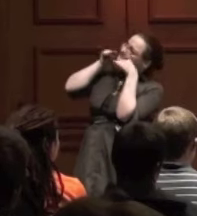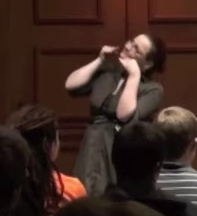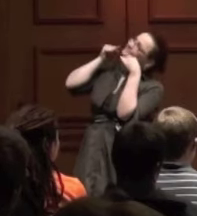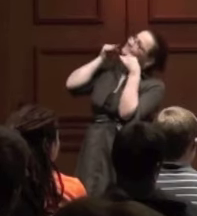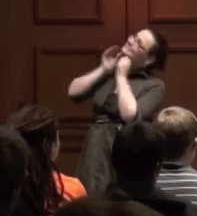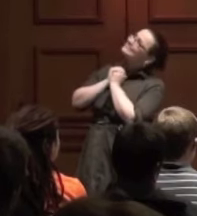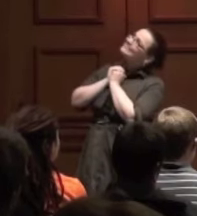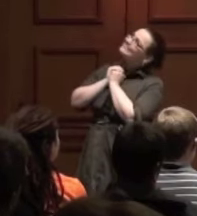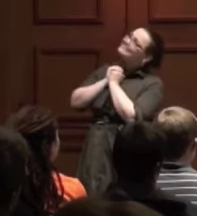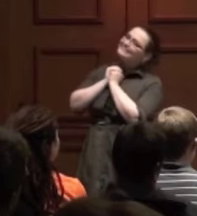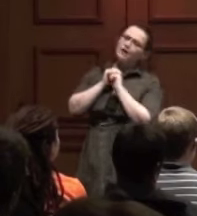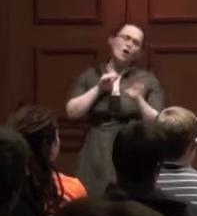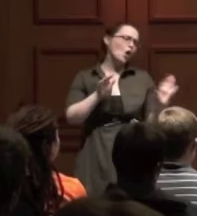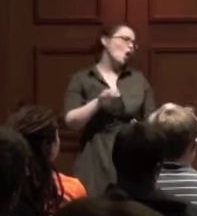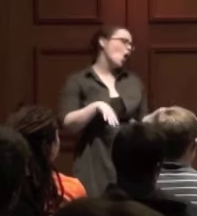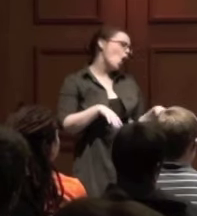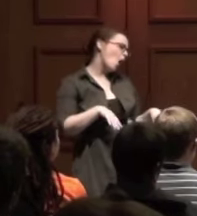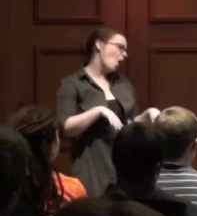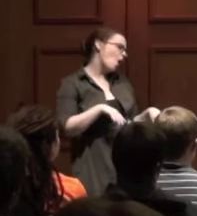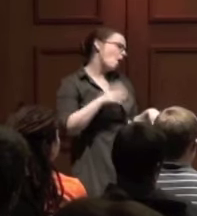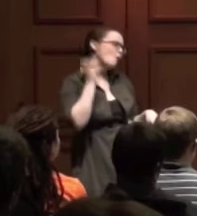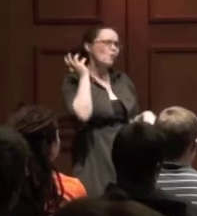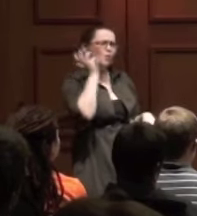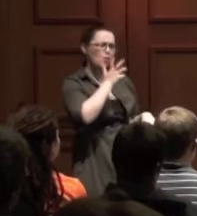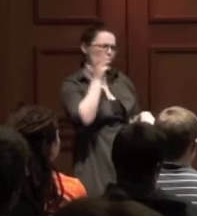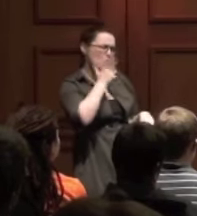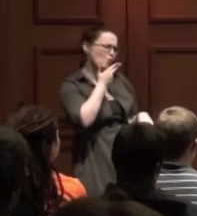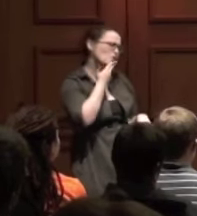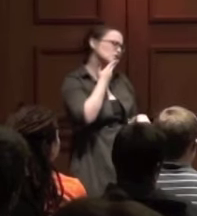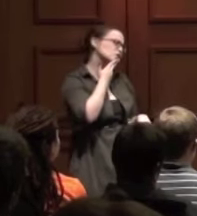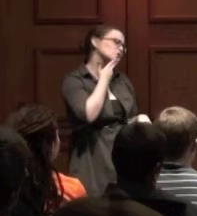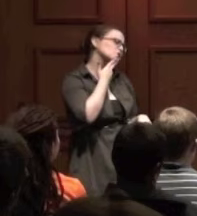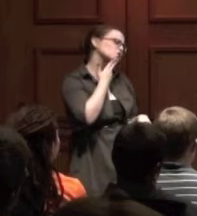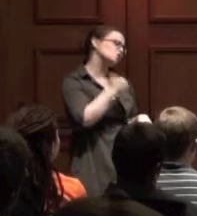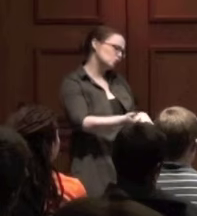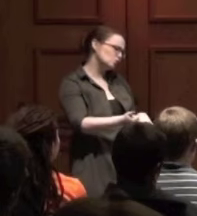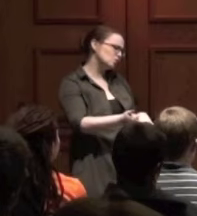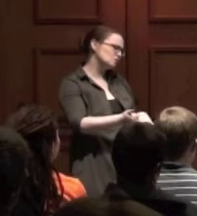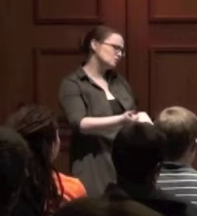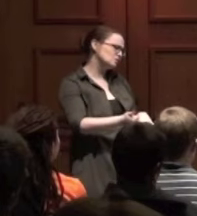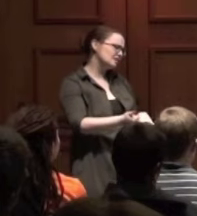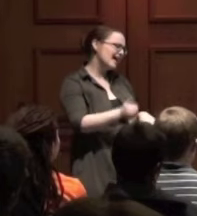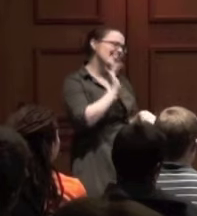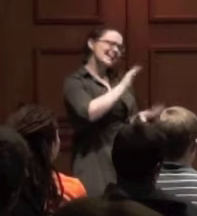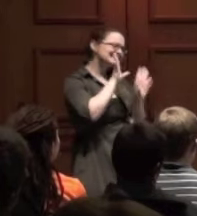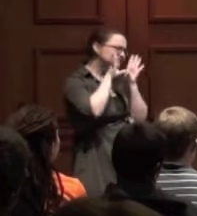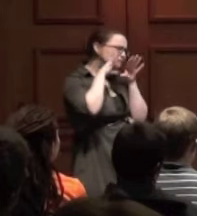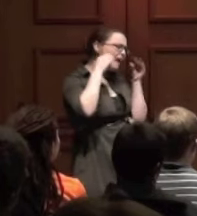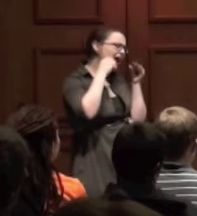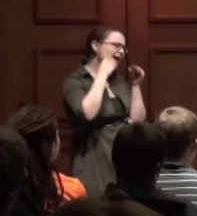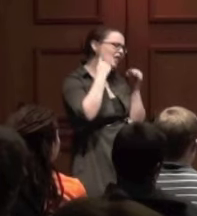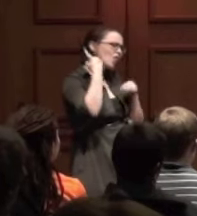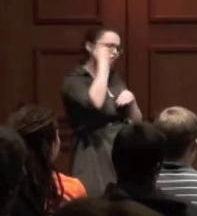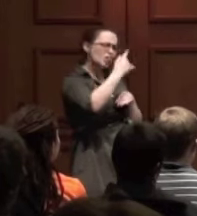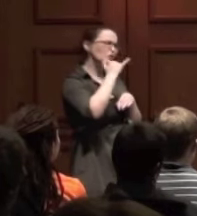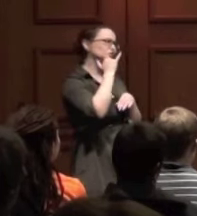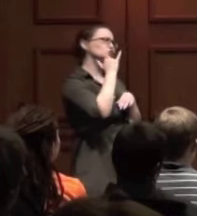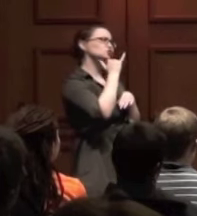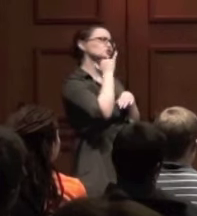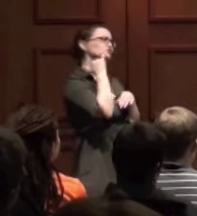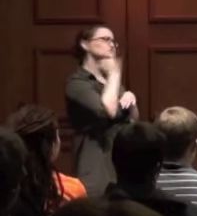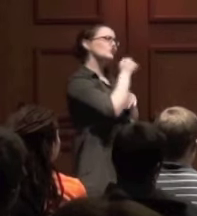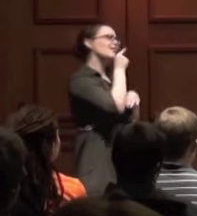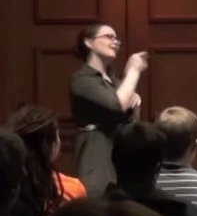in return, said, "He's incredibly cute. And that smile, he looks just like